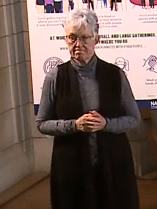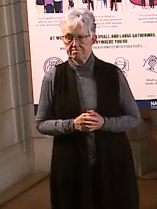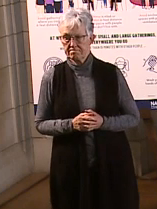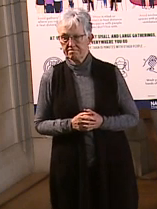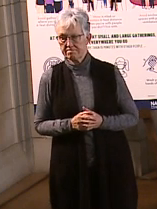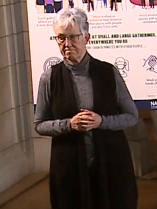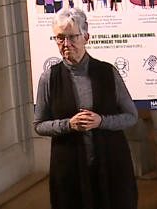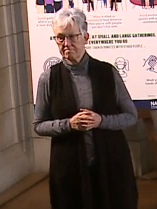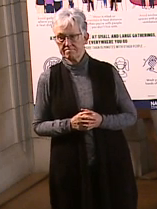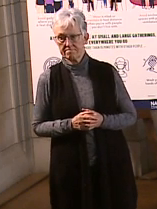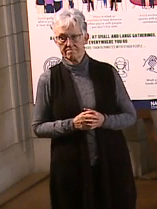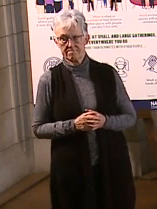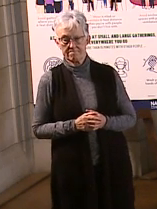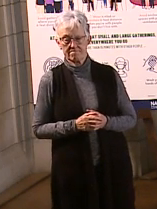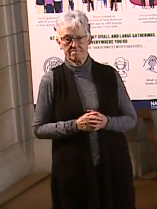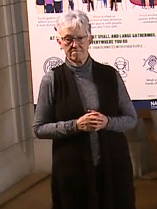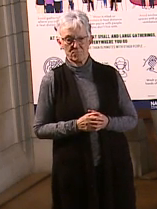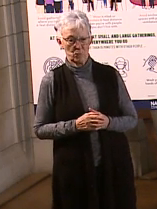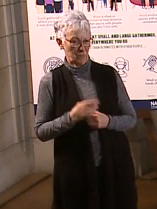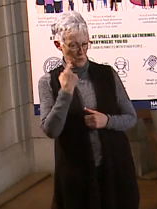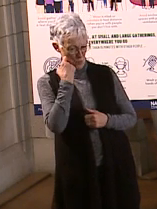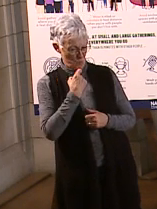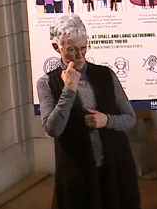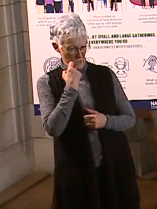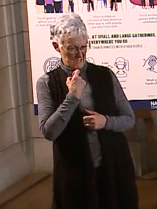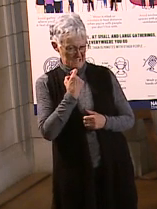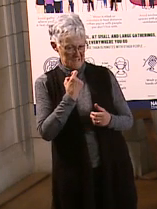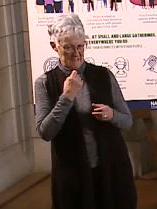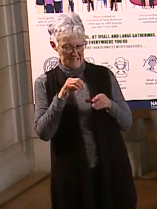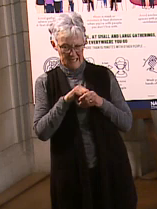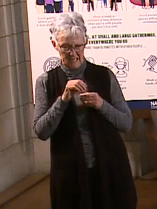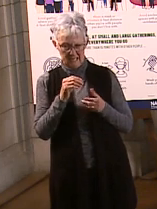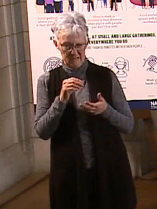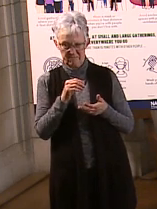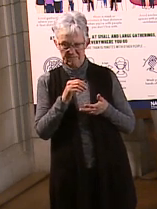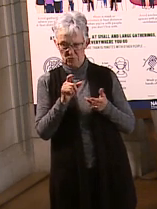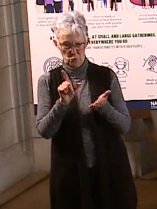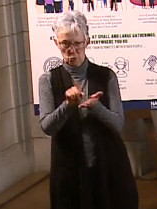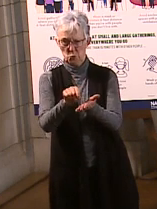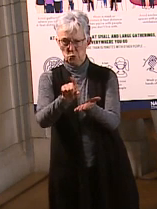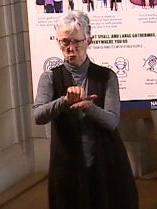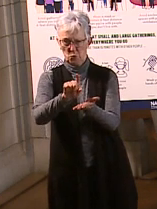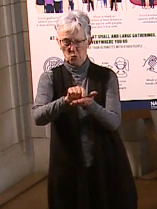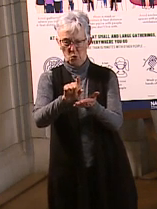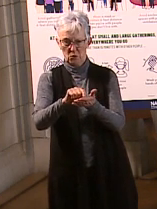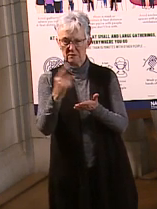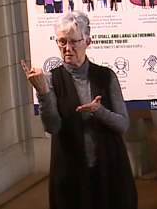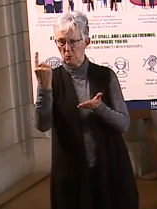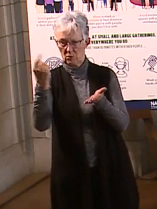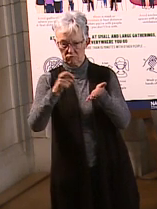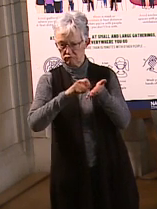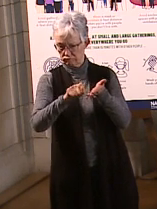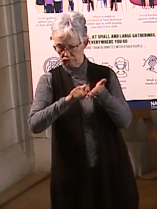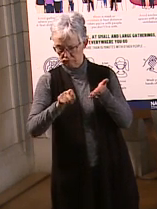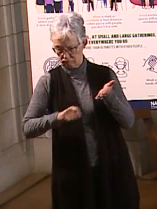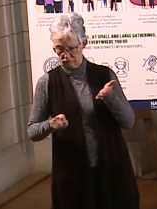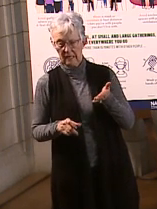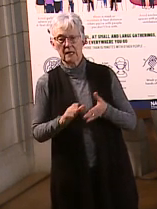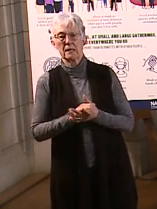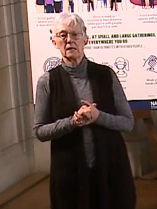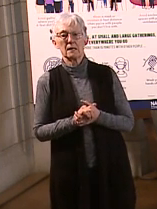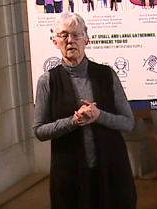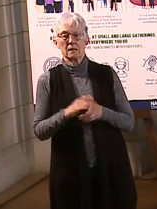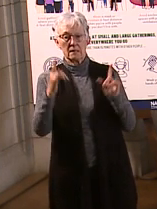recent editorial or local view in the Lincoln Journal-Star here that was a